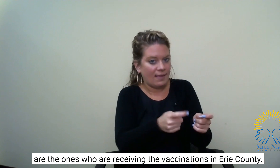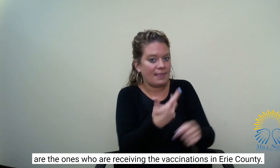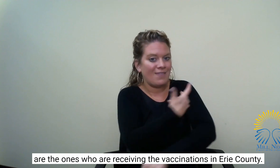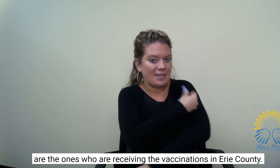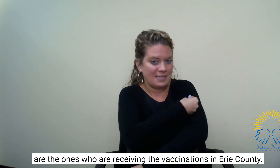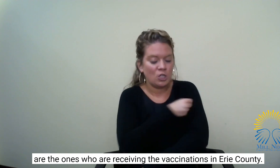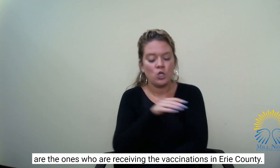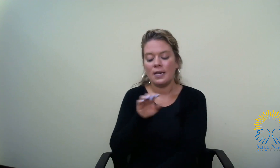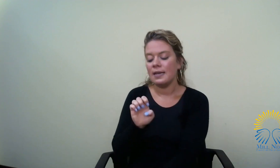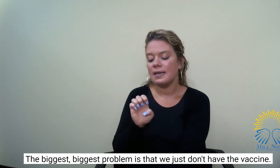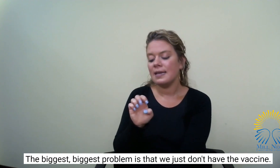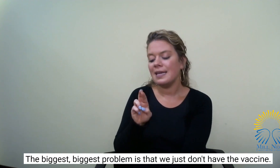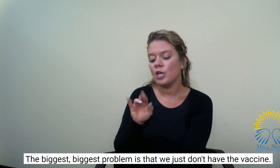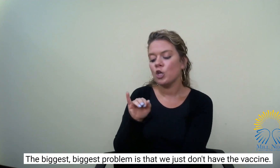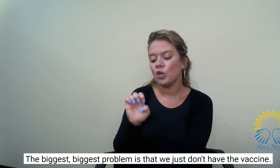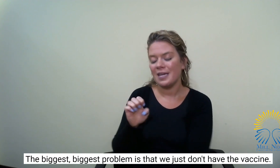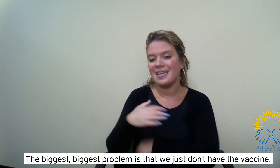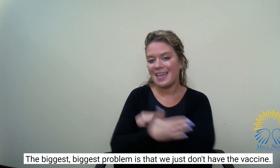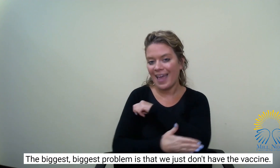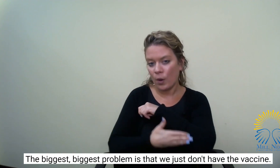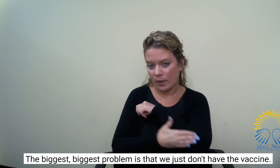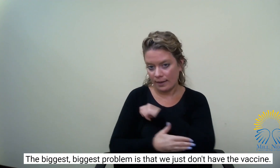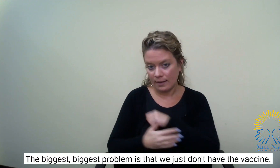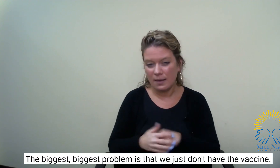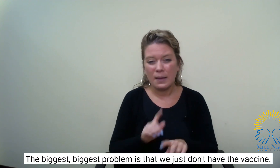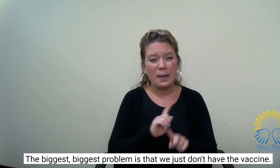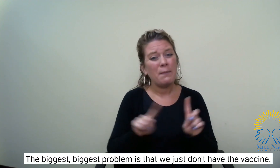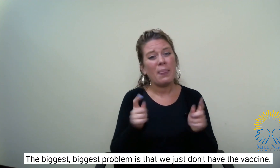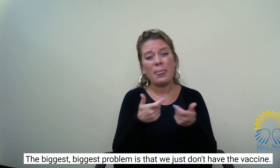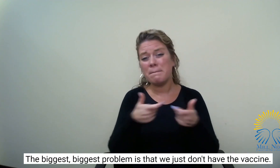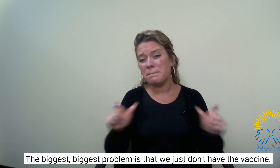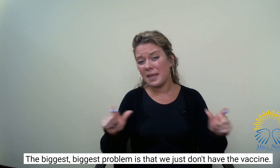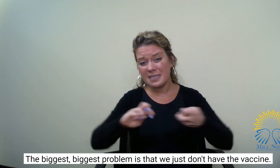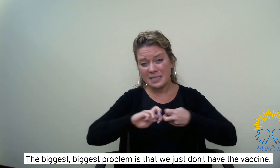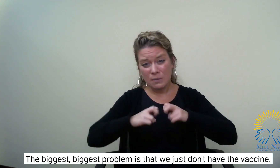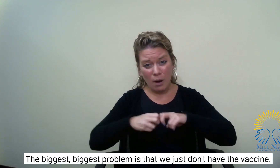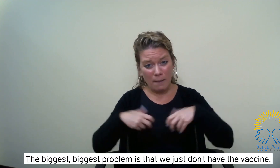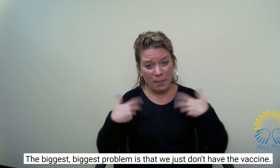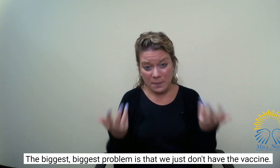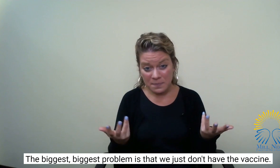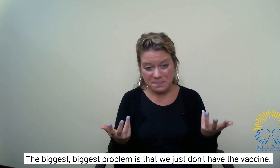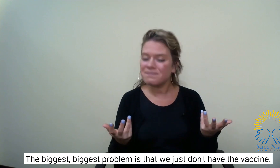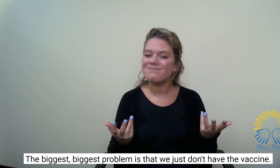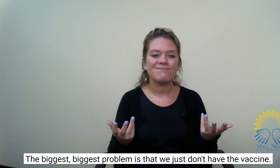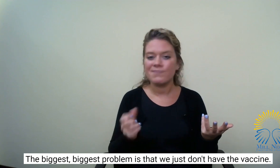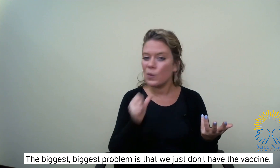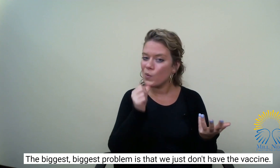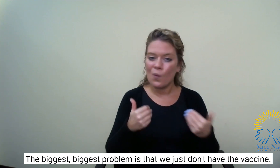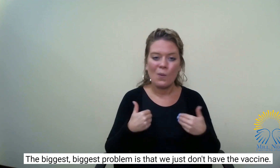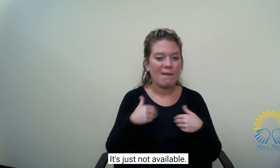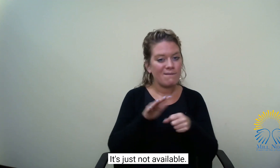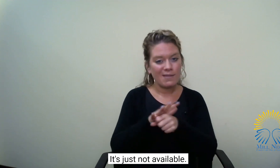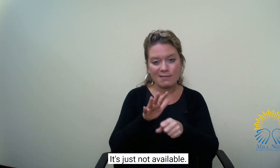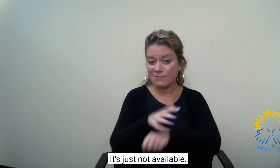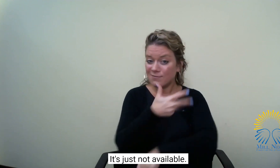County. The biggest problem is that we just don't have the vaccine. It's just not